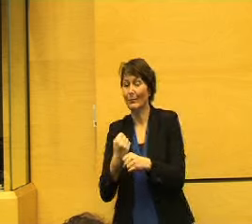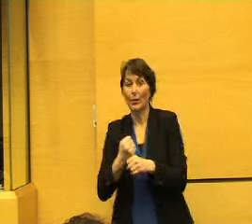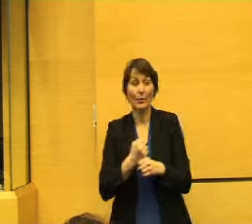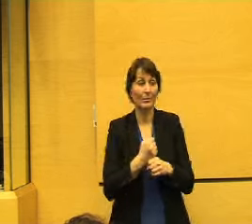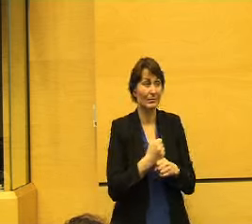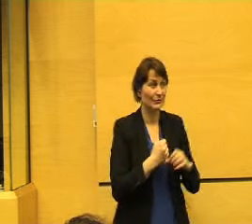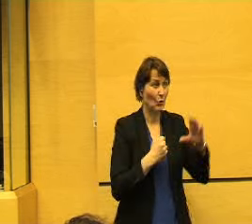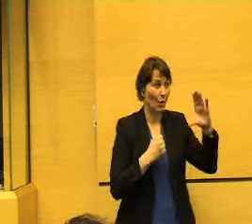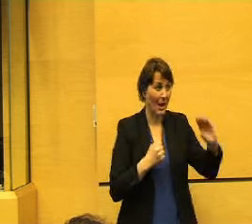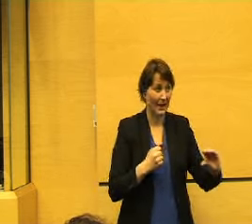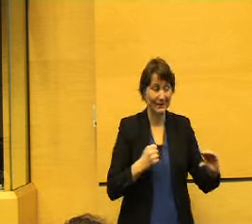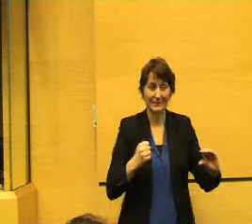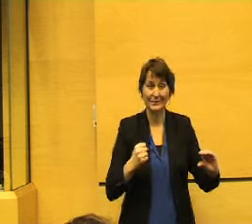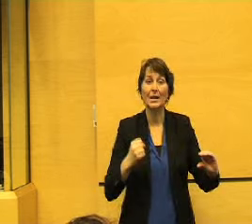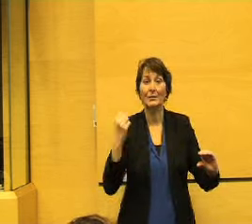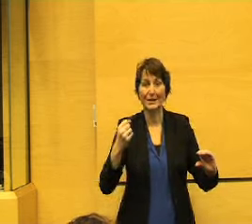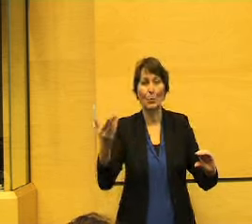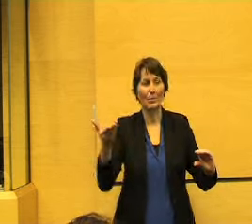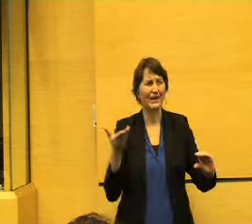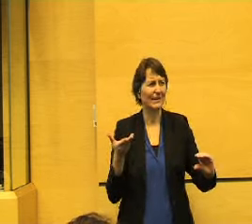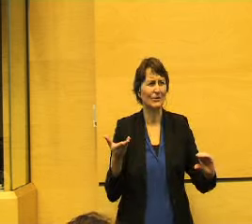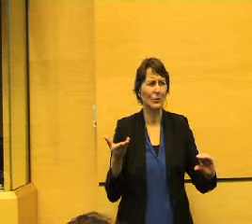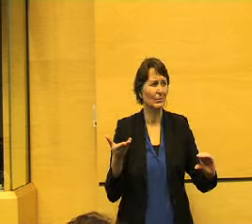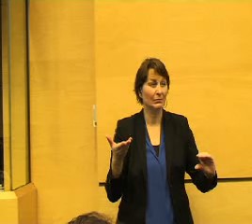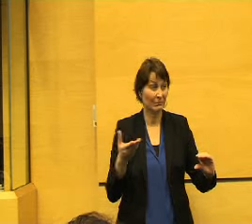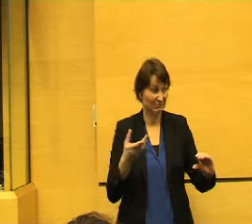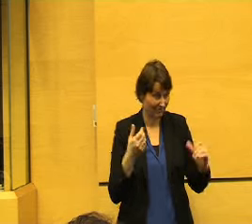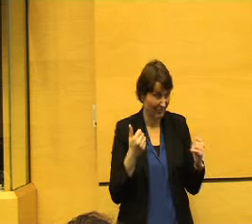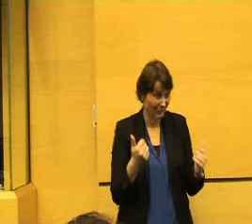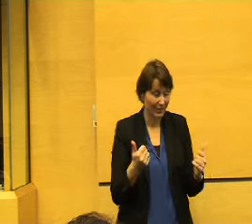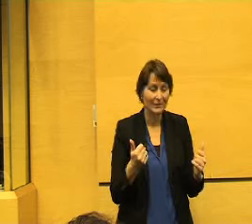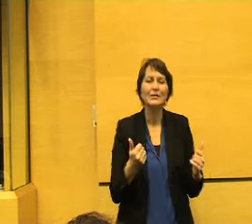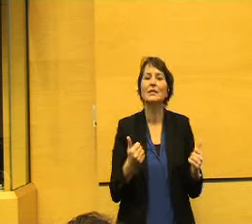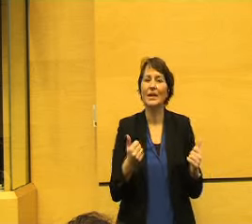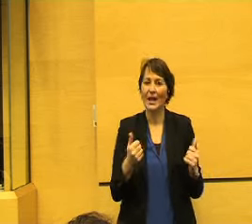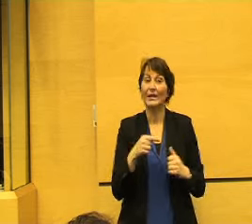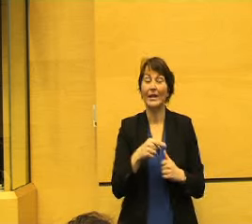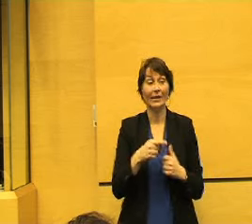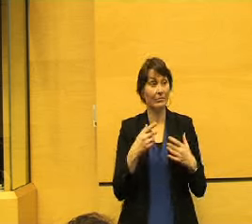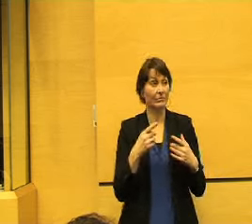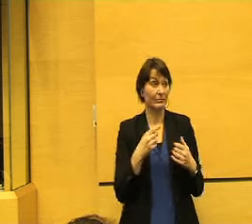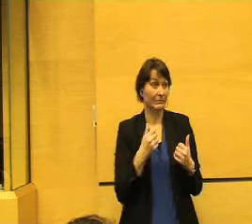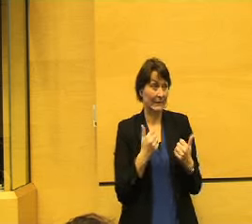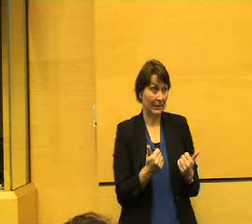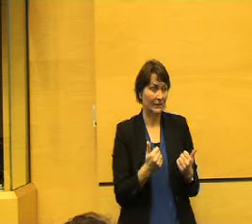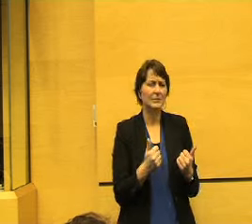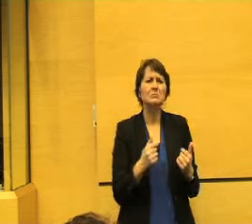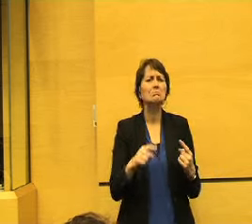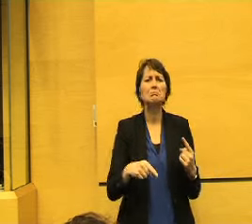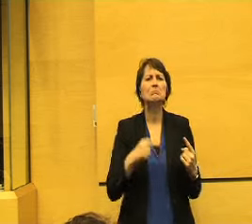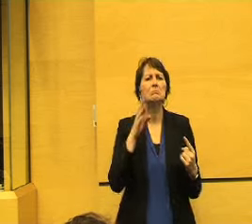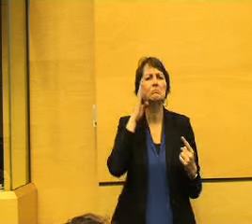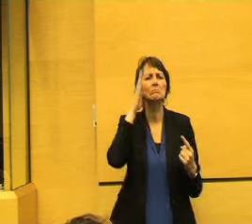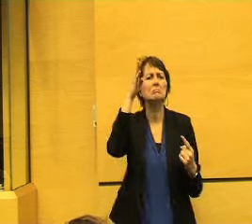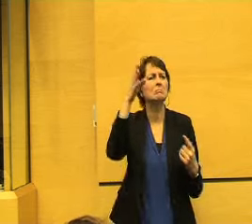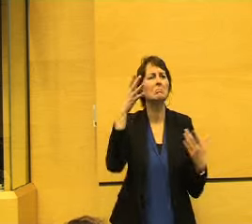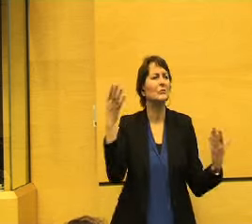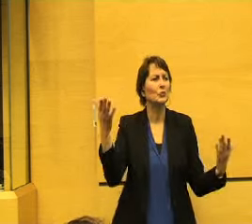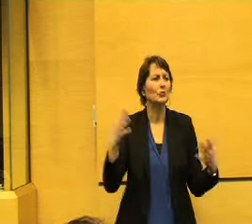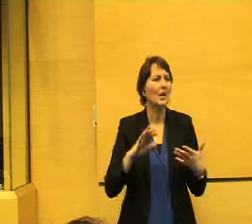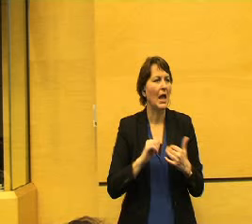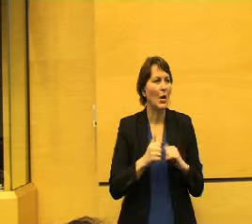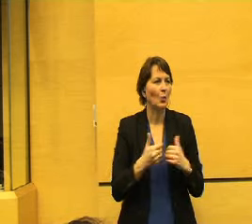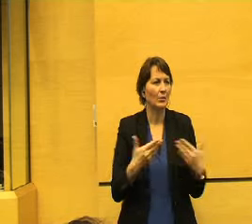Is that correct? And what are you intending to do about that in the